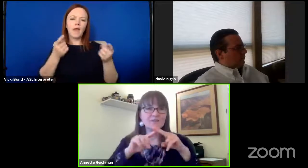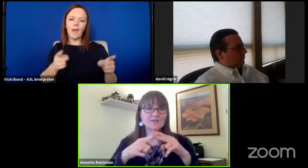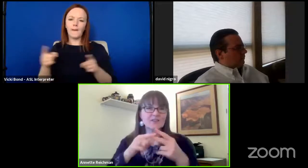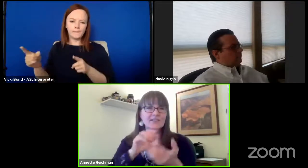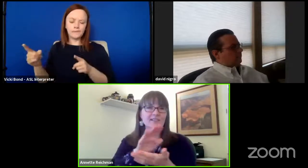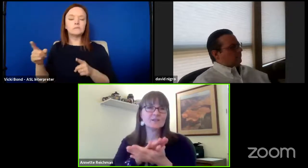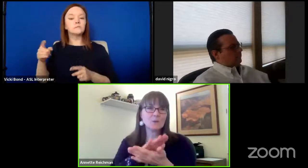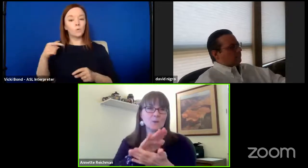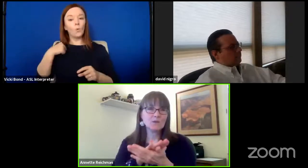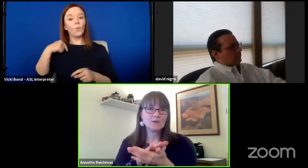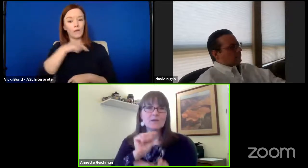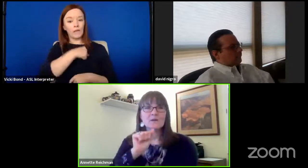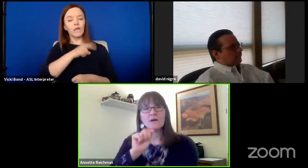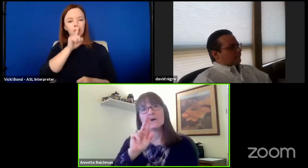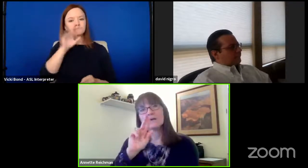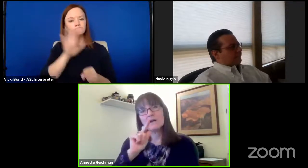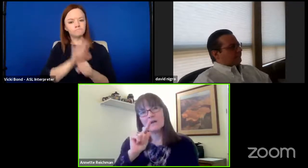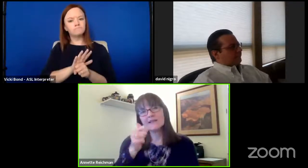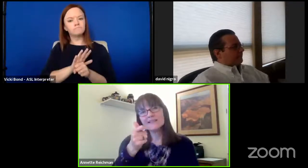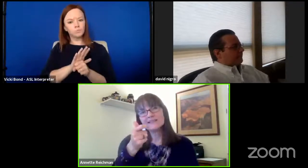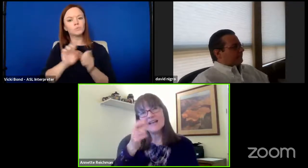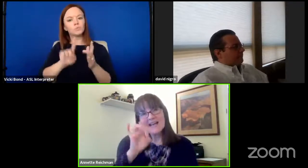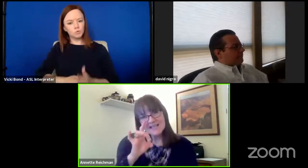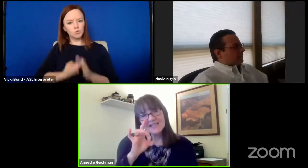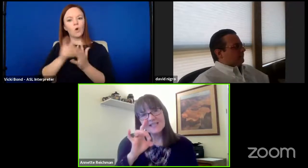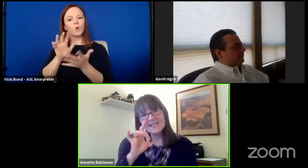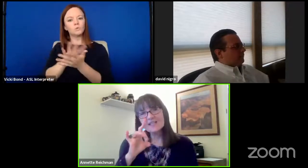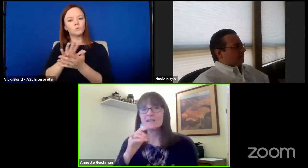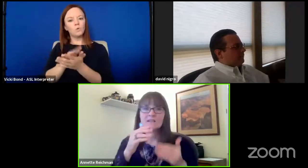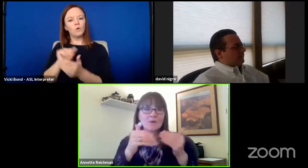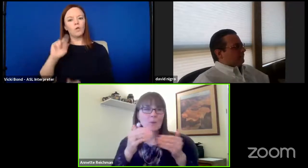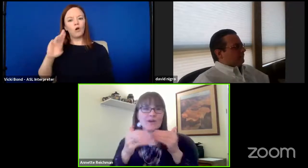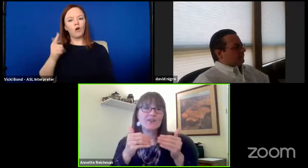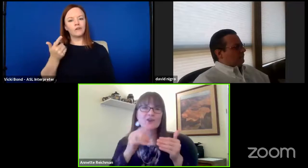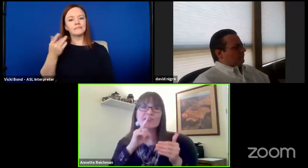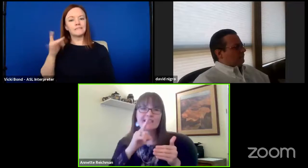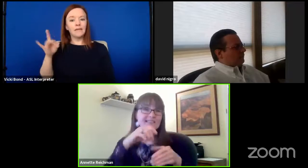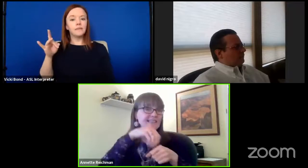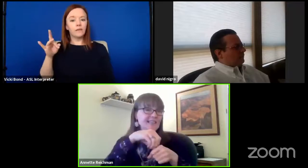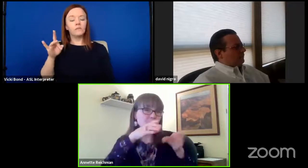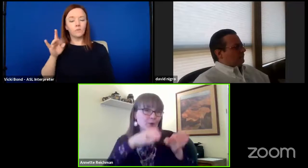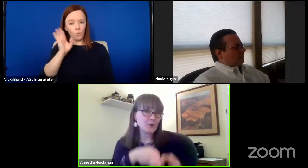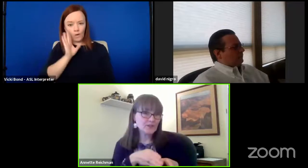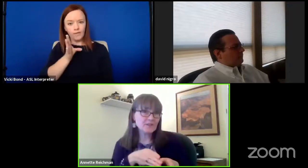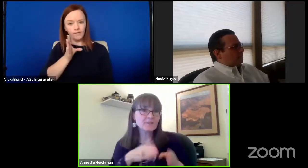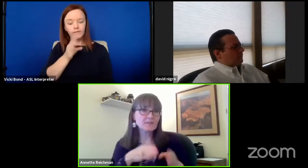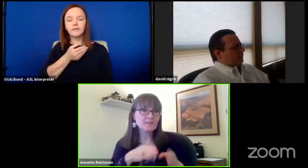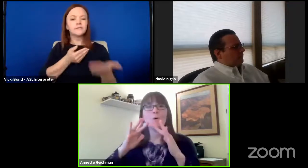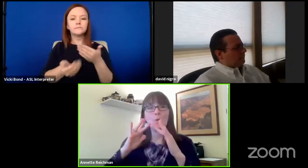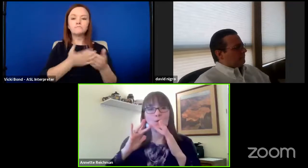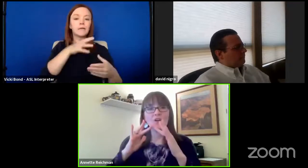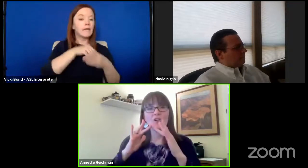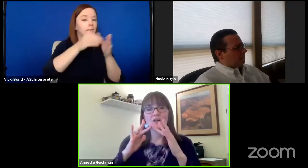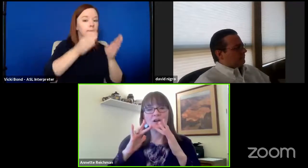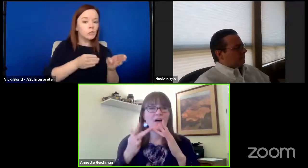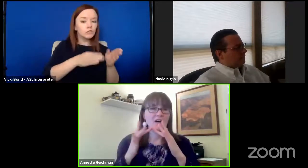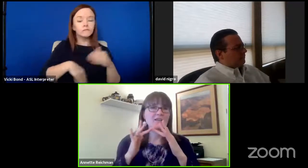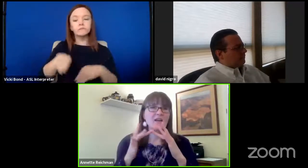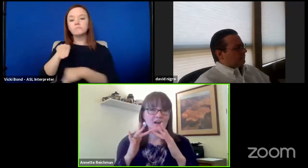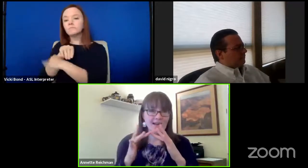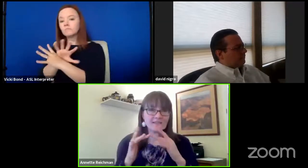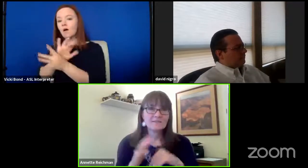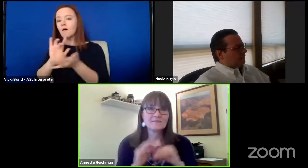committed to starting school on August 18th, whether it is in person